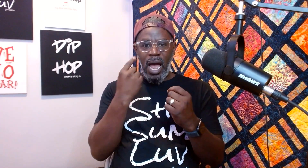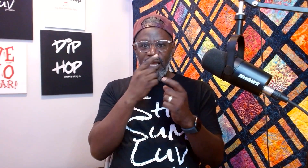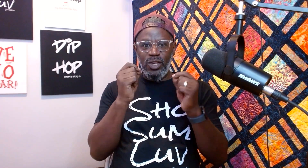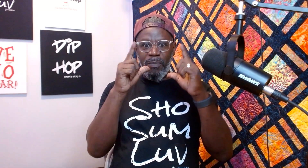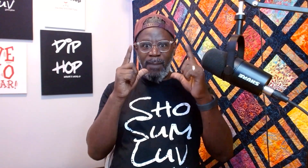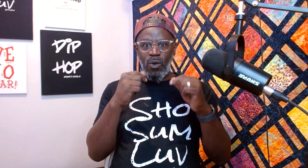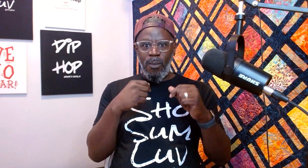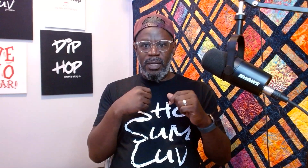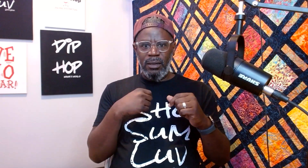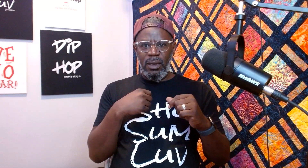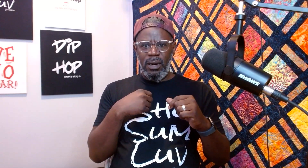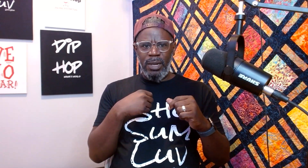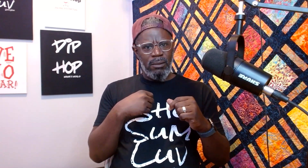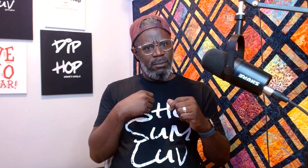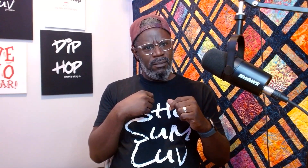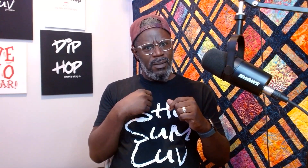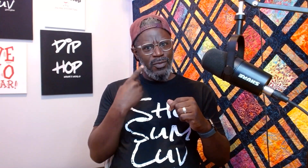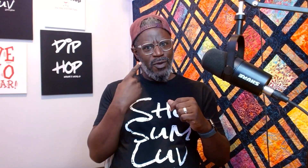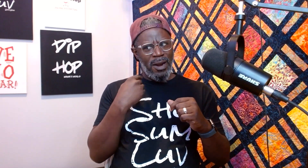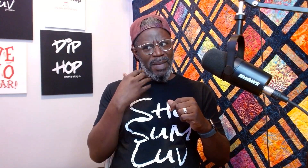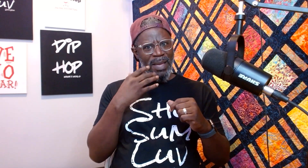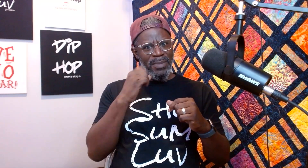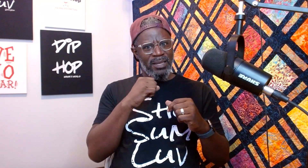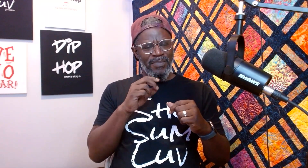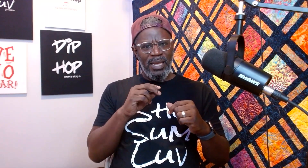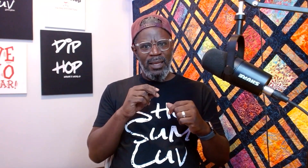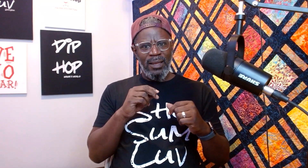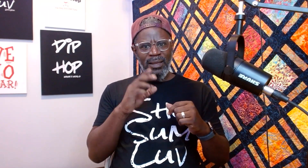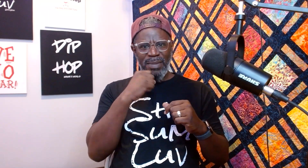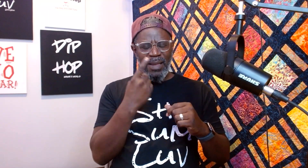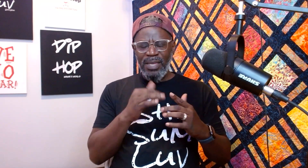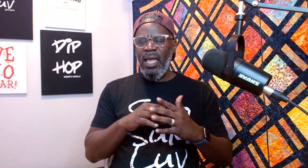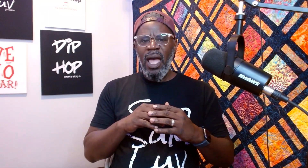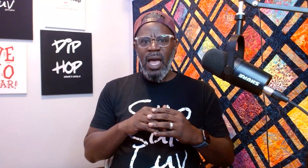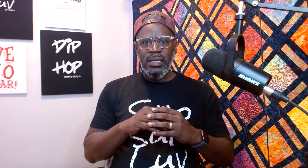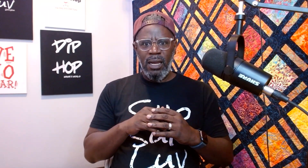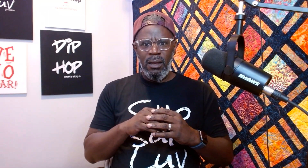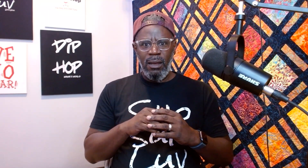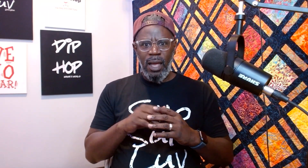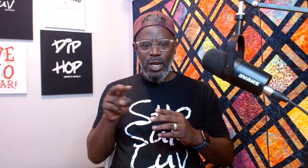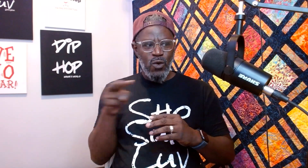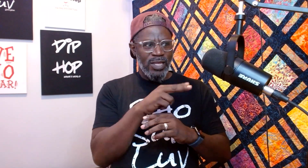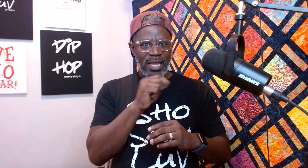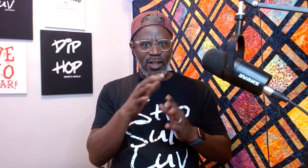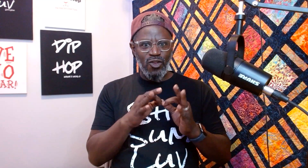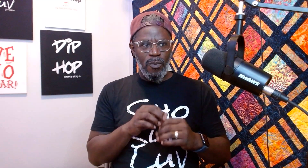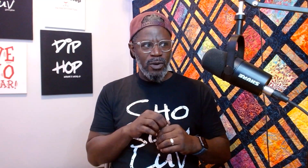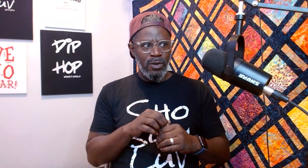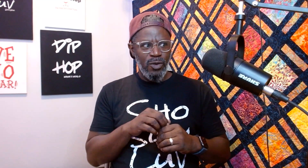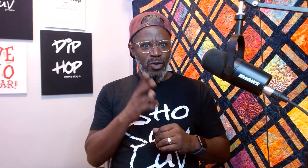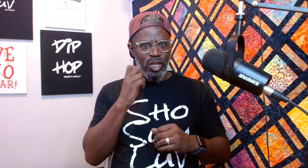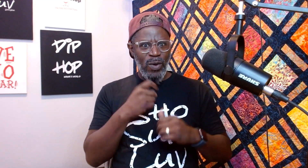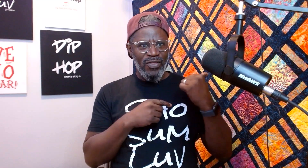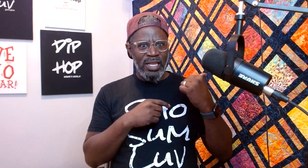interpreter, eyes just popped open. And I'm like, I thought maybe I missed something. And he said, and he looked at that